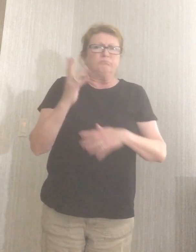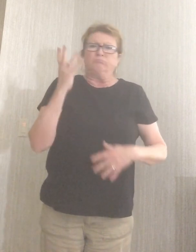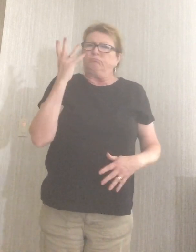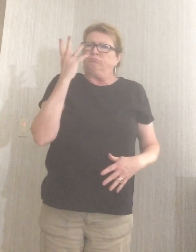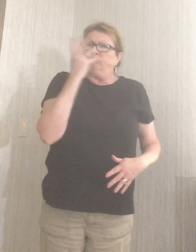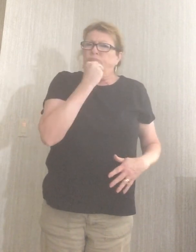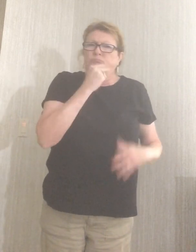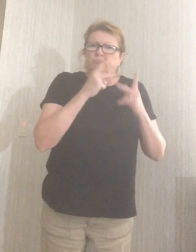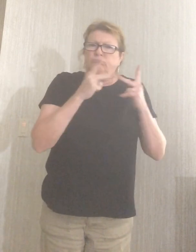been.